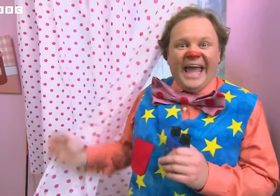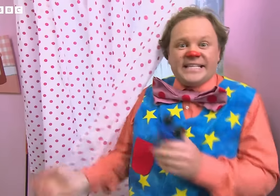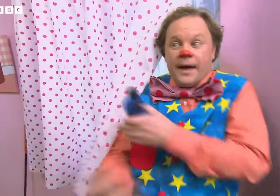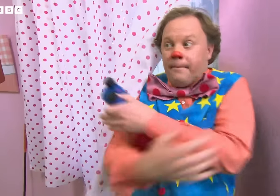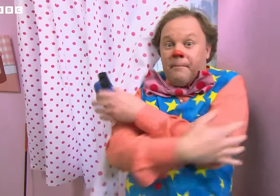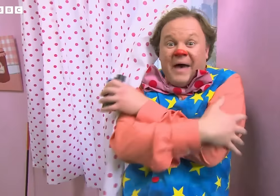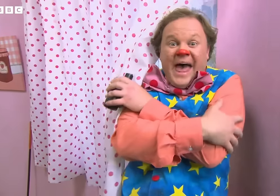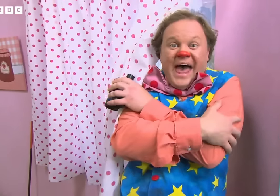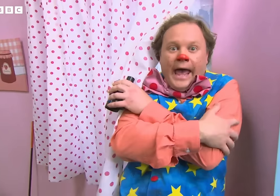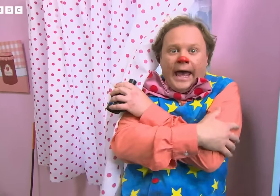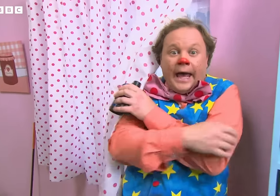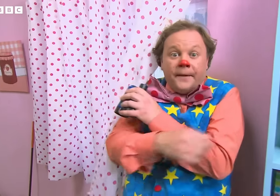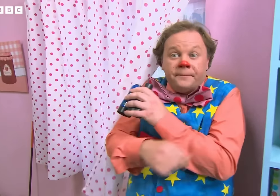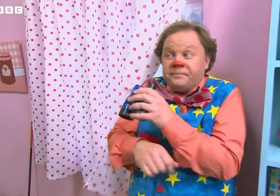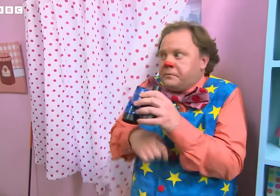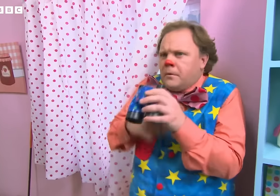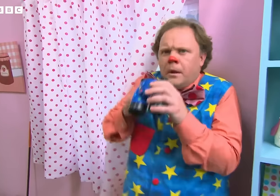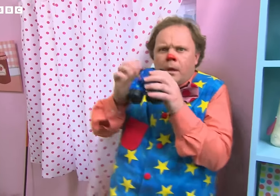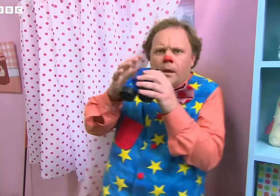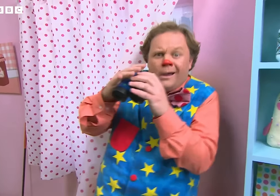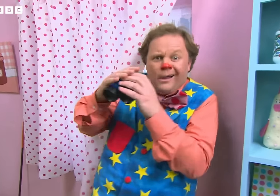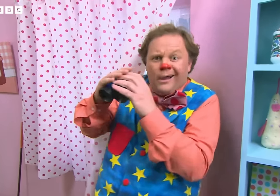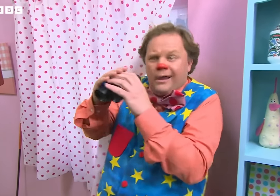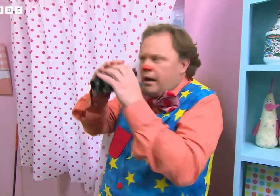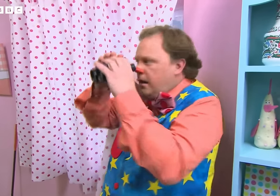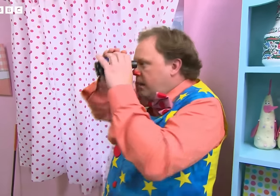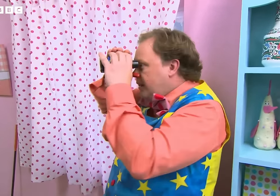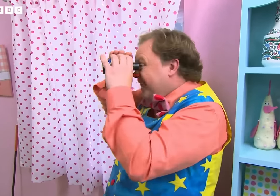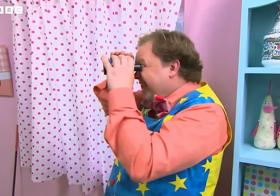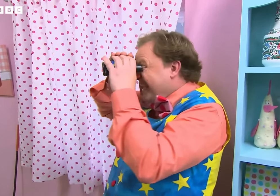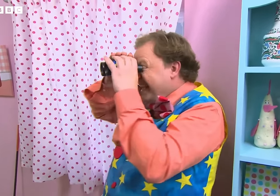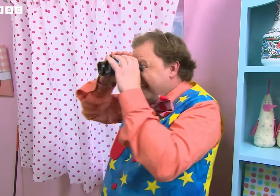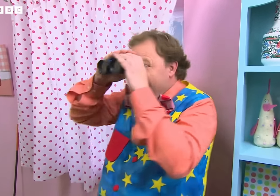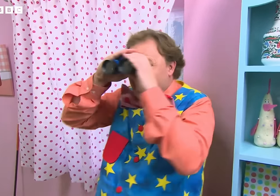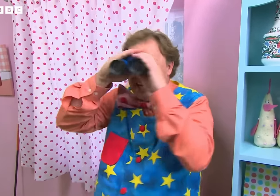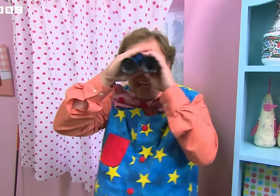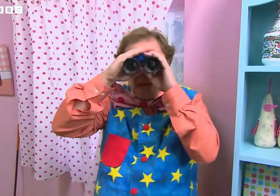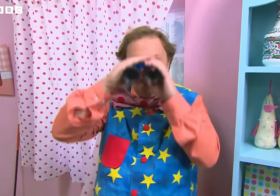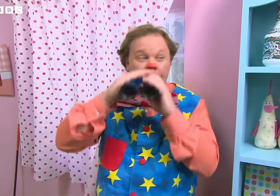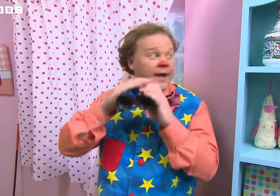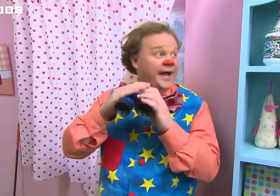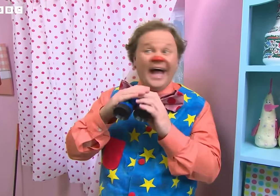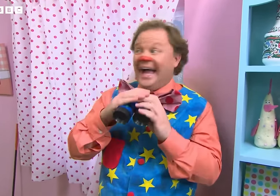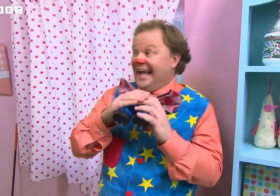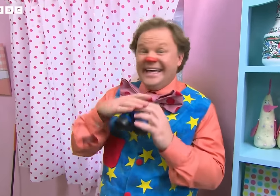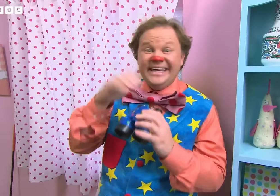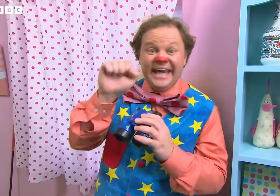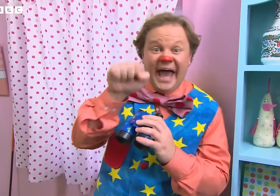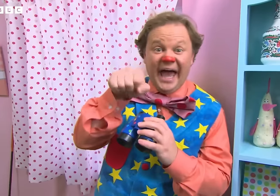It's a bear. A bear? Are you going on a bear hunt, Mr. Tumble?